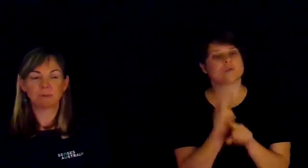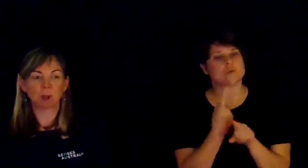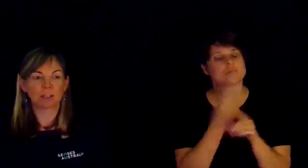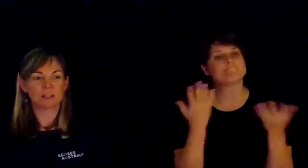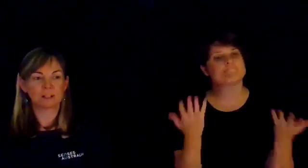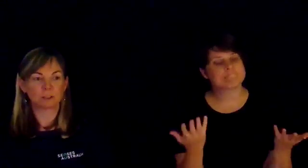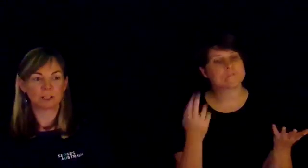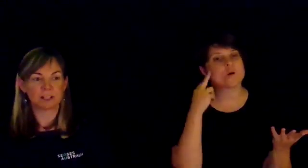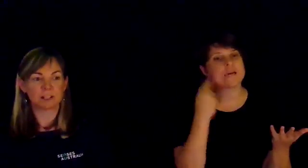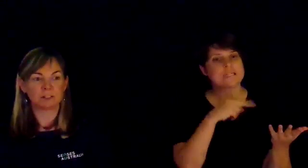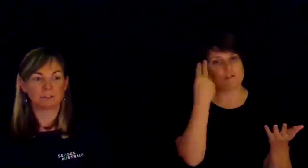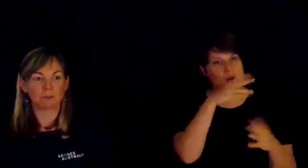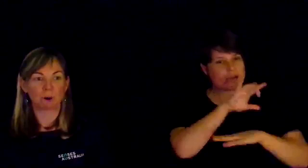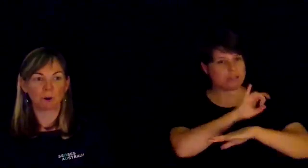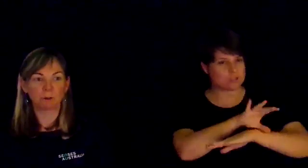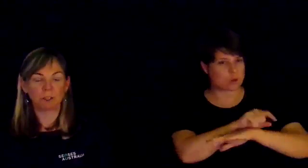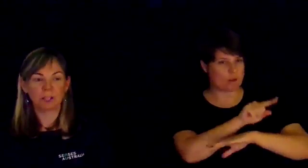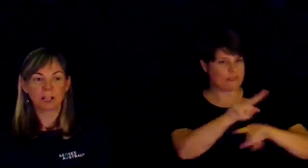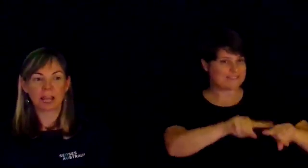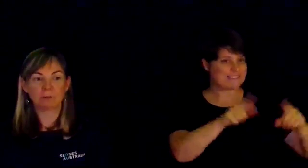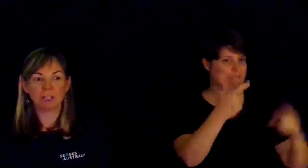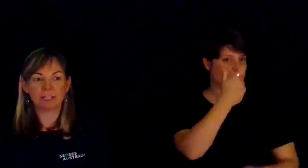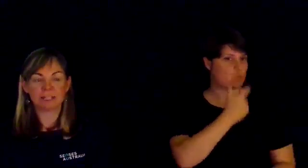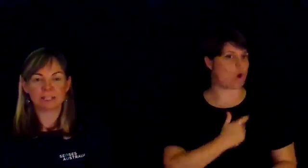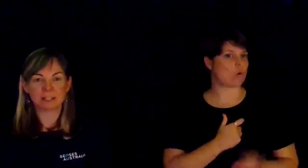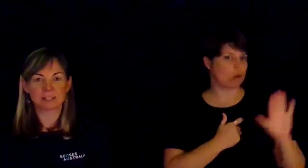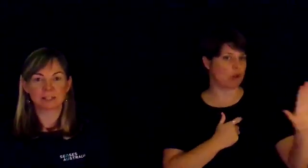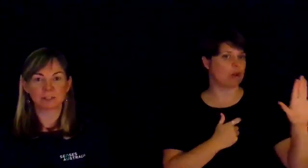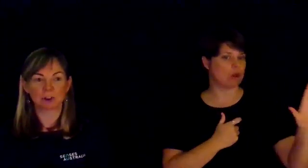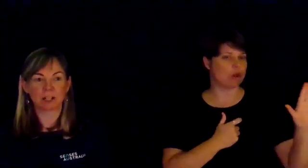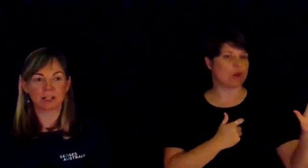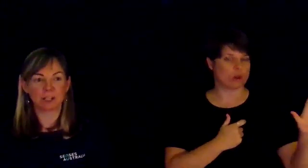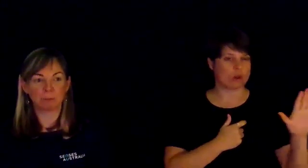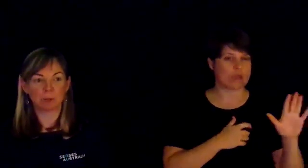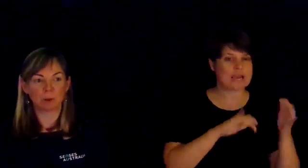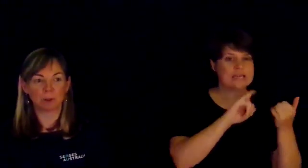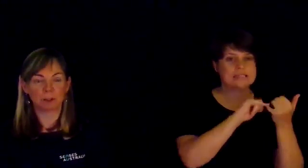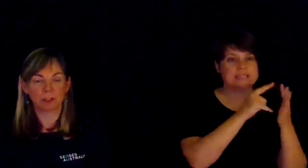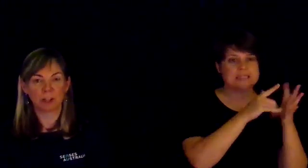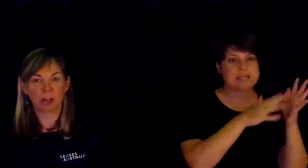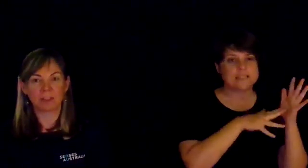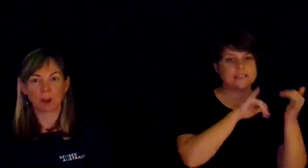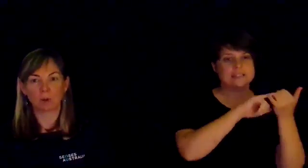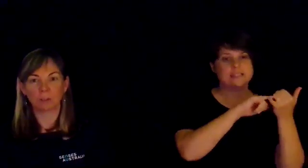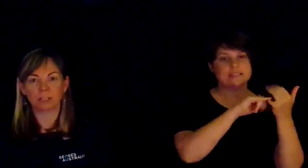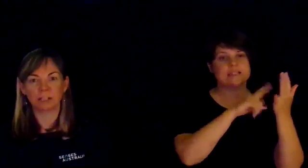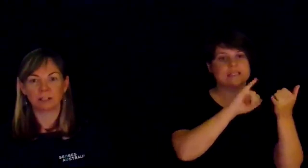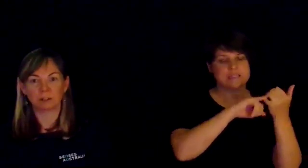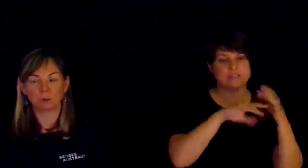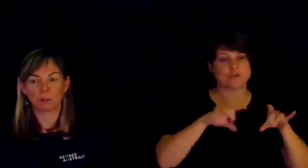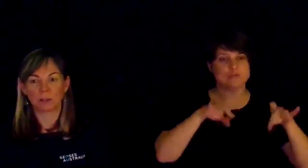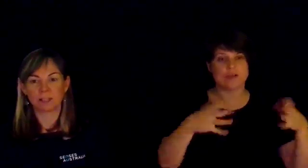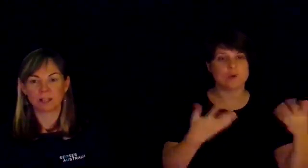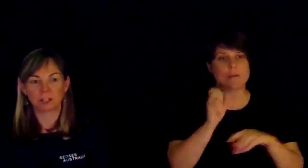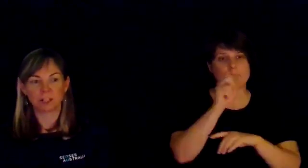a deafblind consultant is a different role, and really Senses Australia in Perth are the